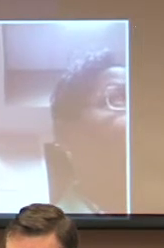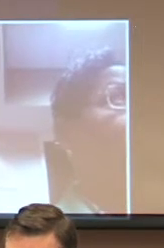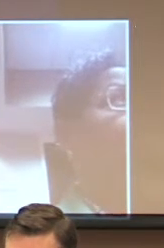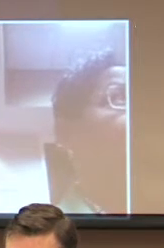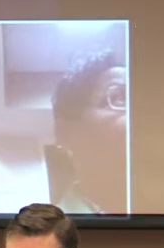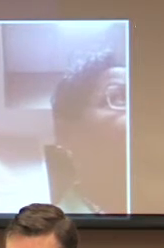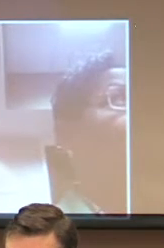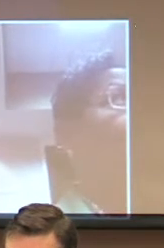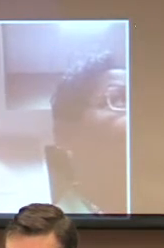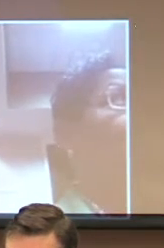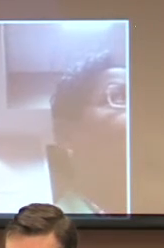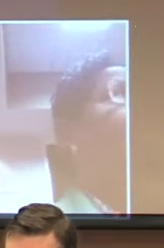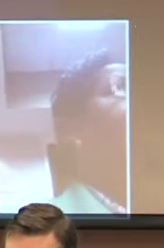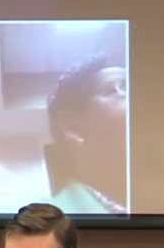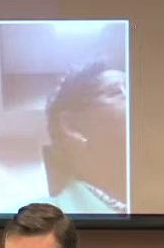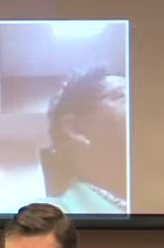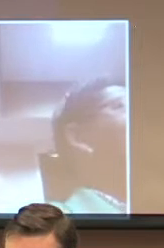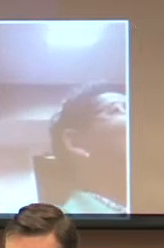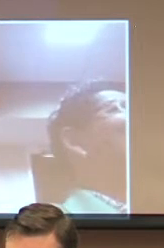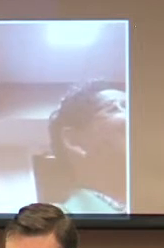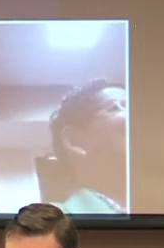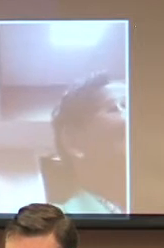en Macon, Georgia.